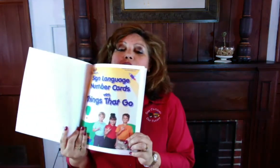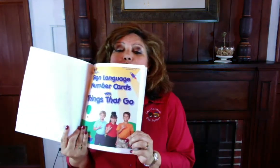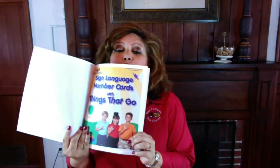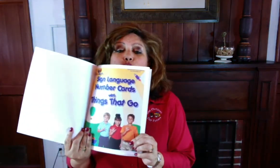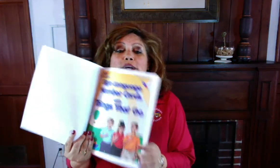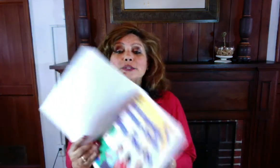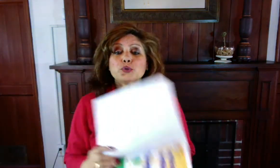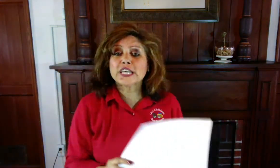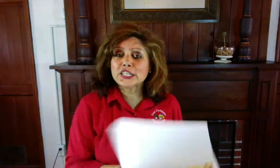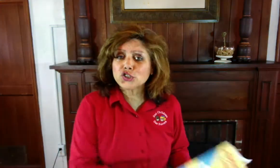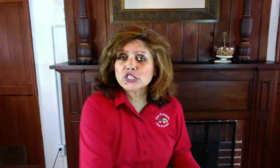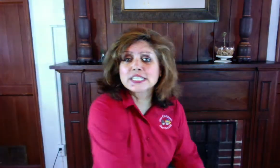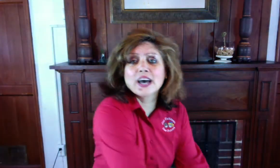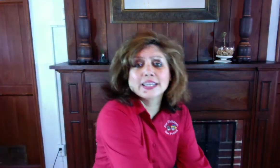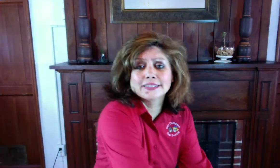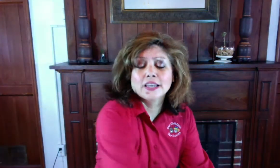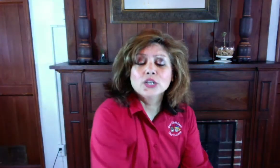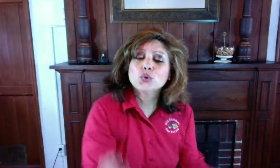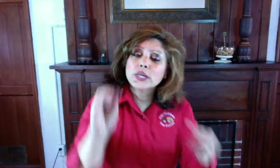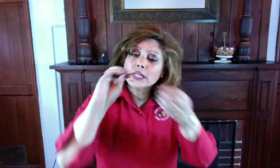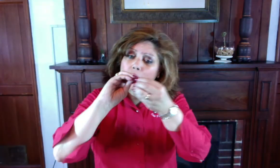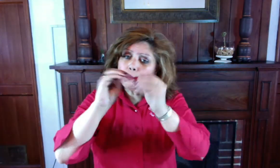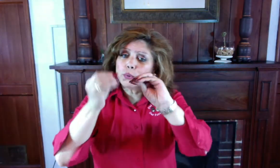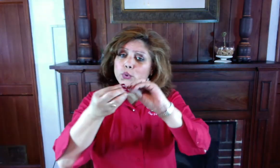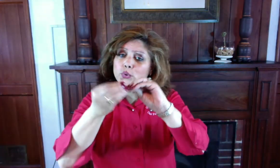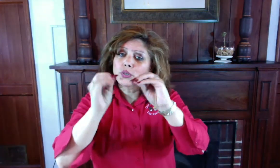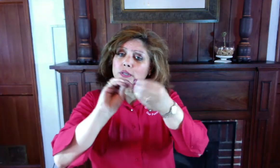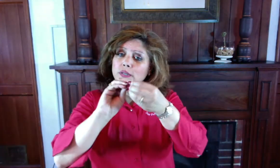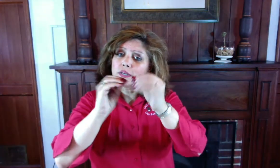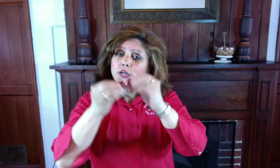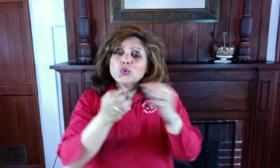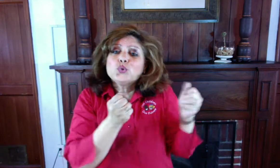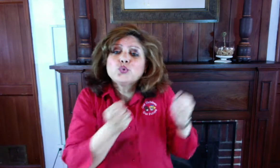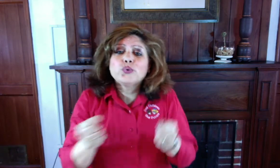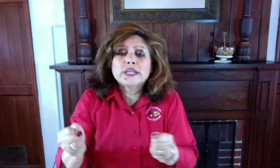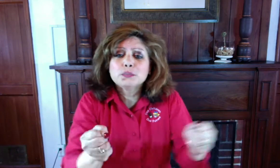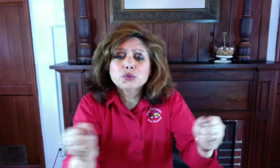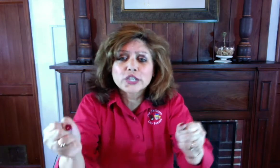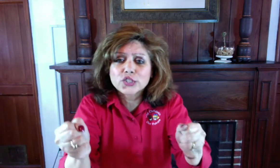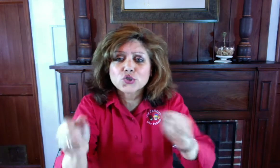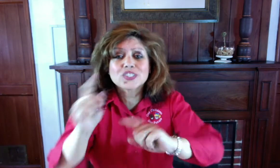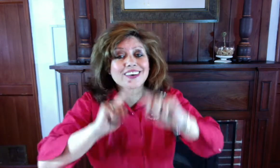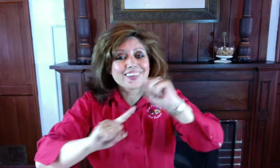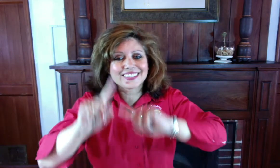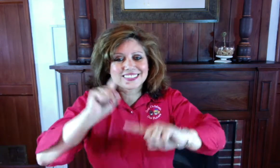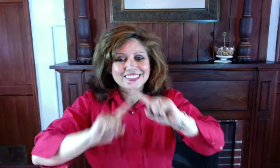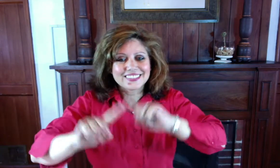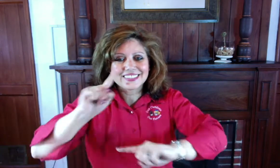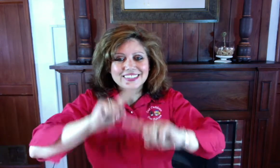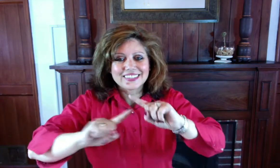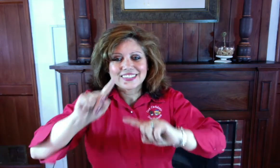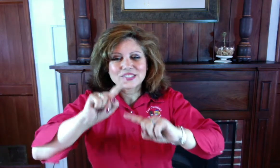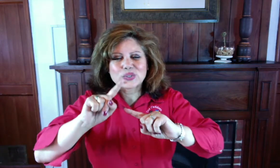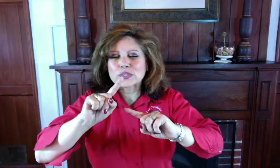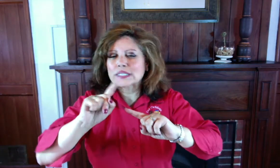to transportation sign. So the numbers to transportation signs. So things